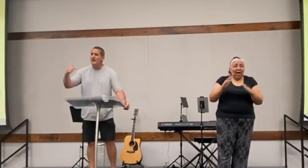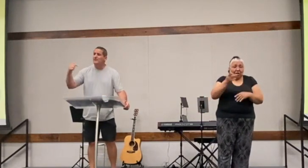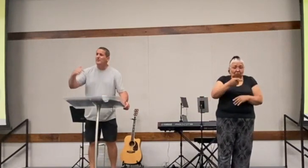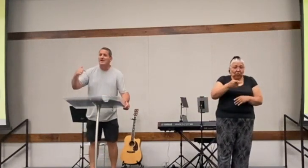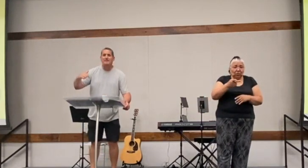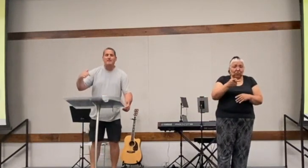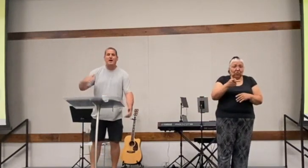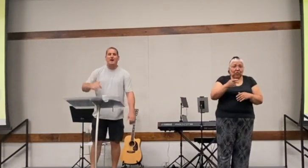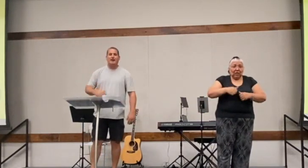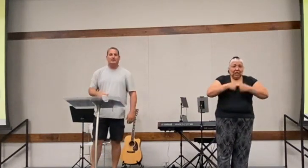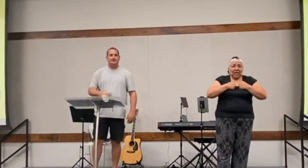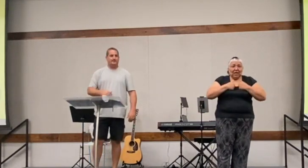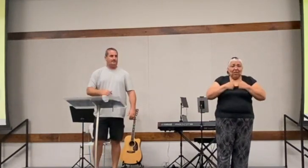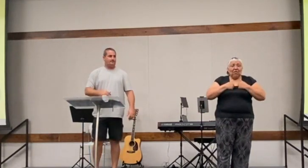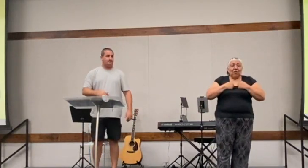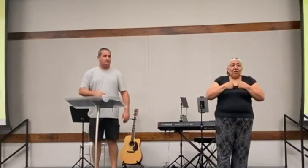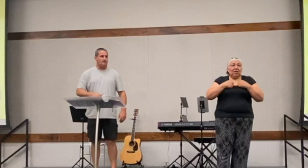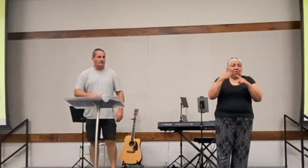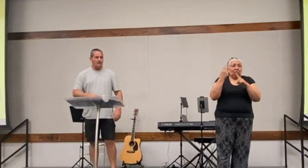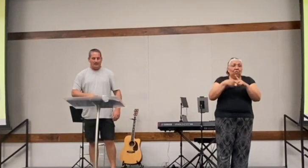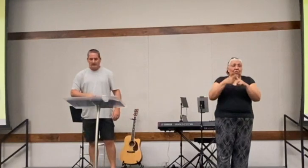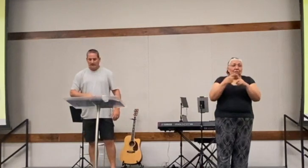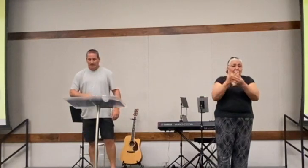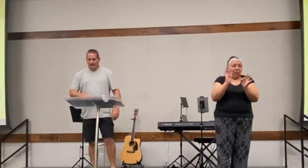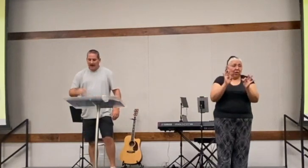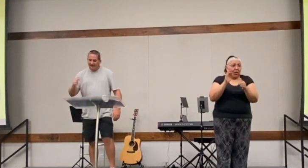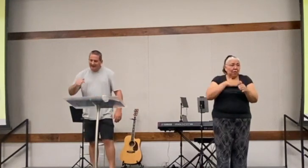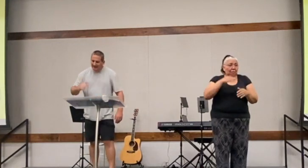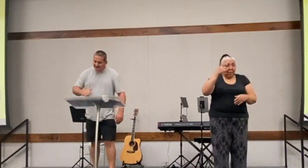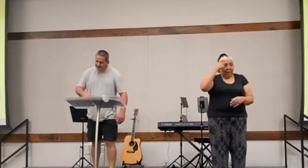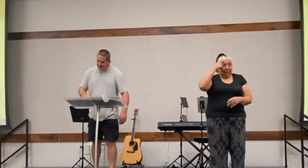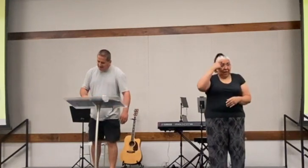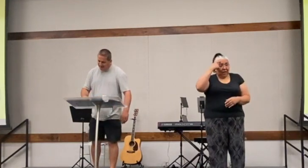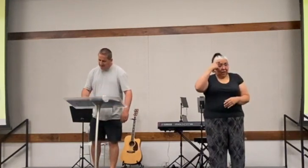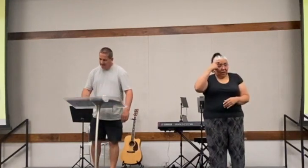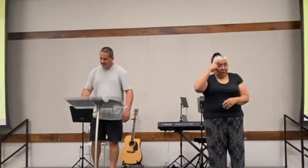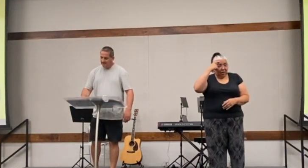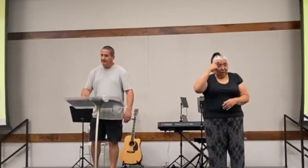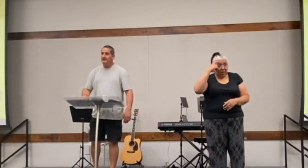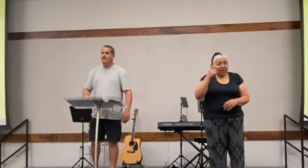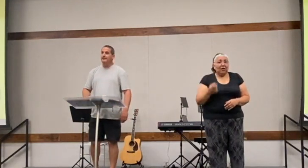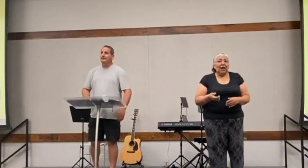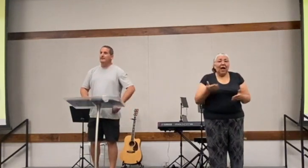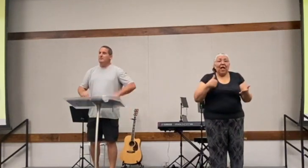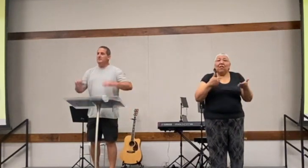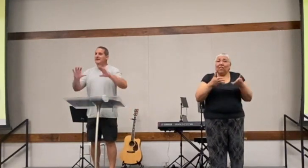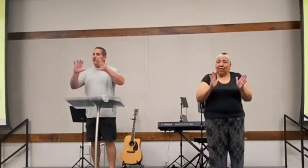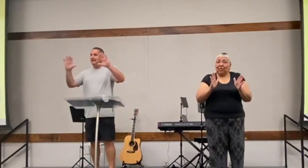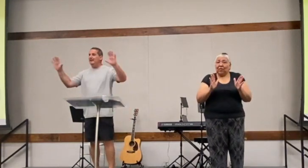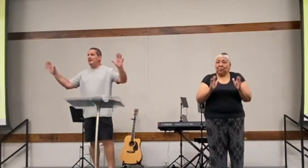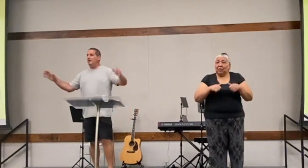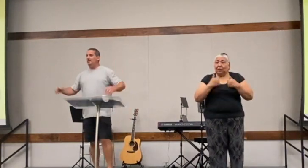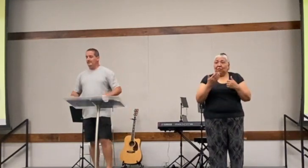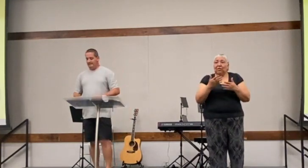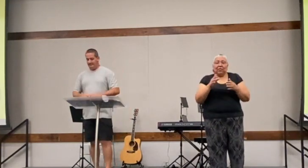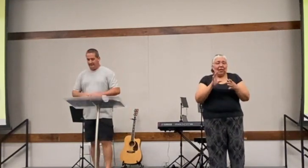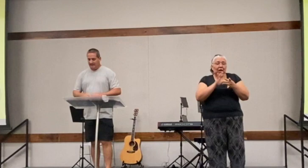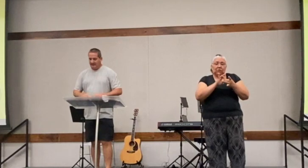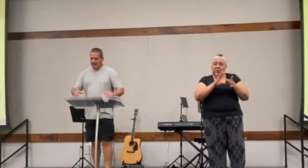live rent-free in my mind. I allowed them to live there. But then I let it